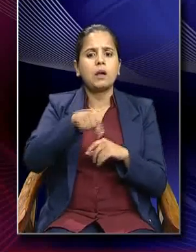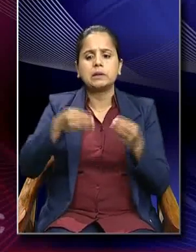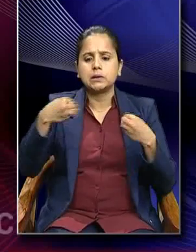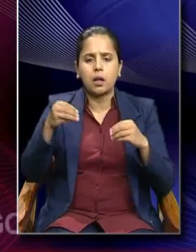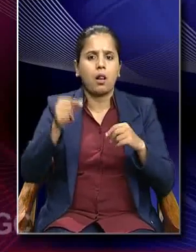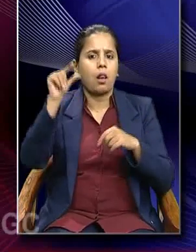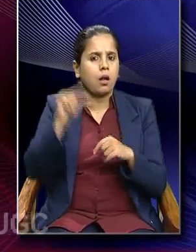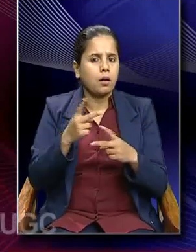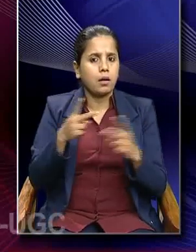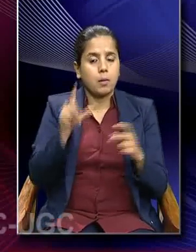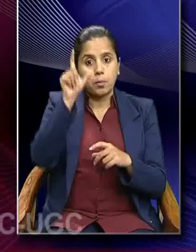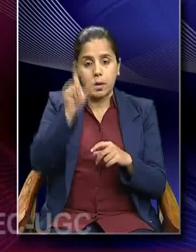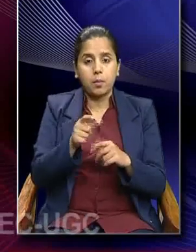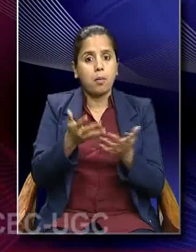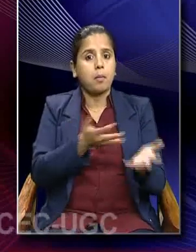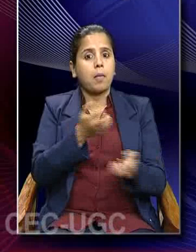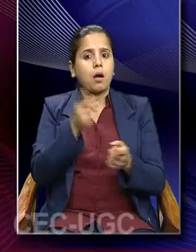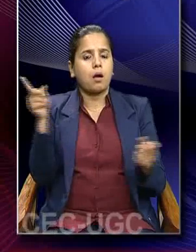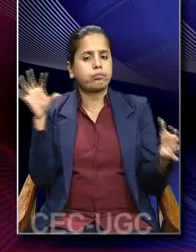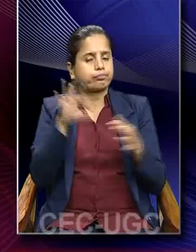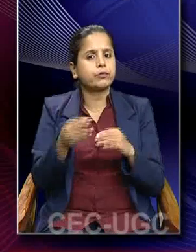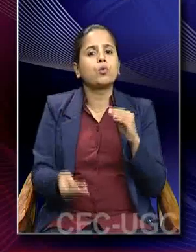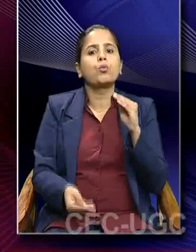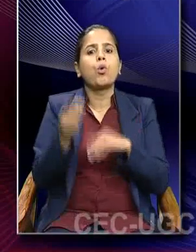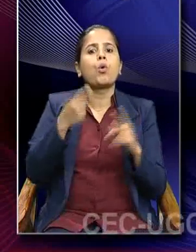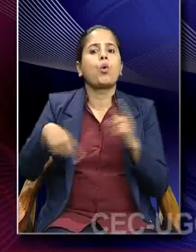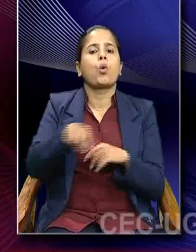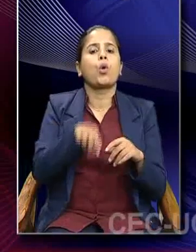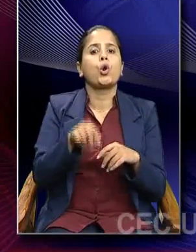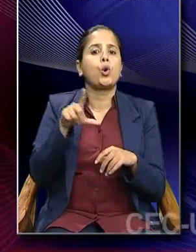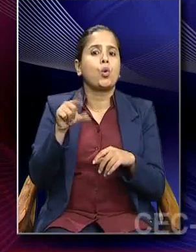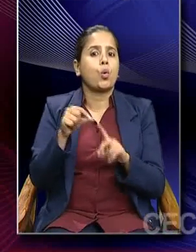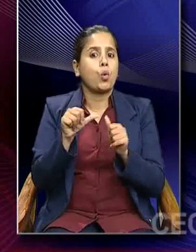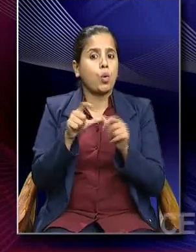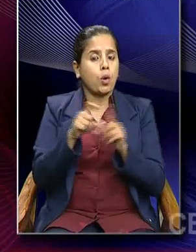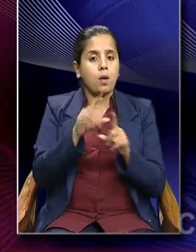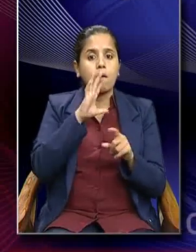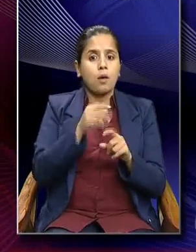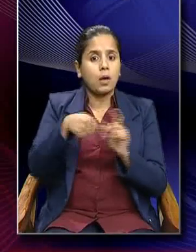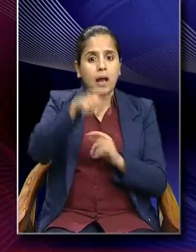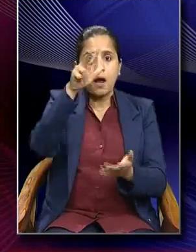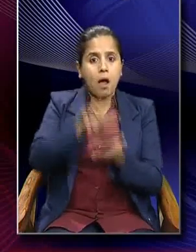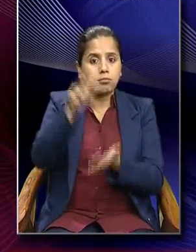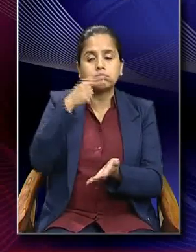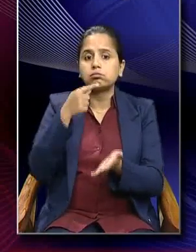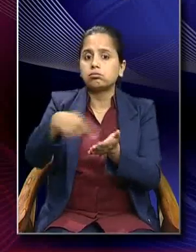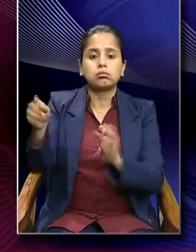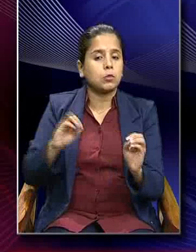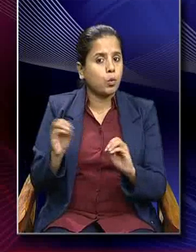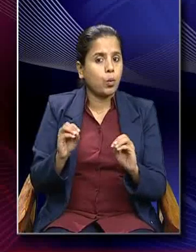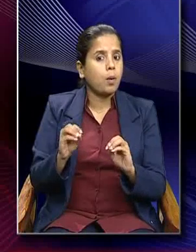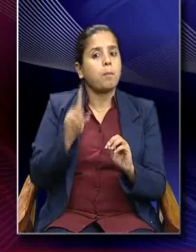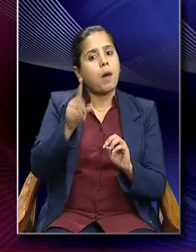but consumers increase their connecting loads without applying for the sanctions. These are some of